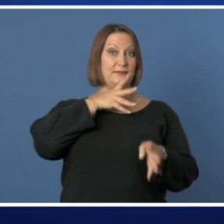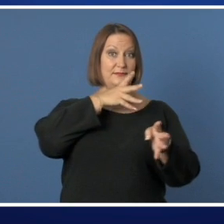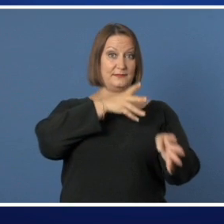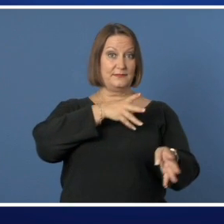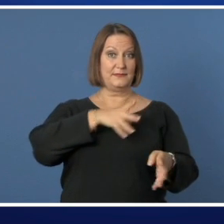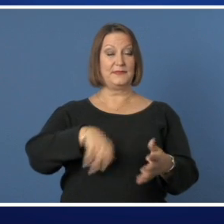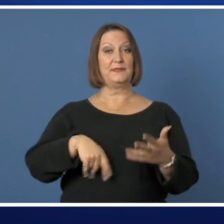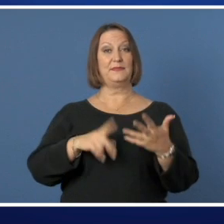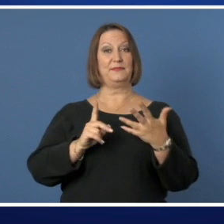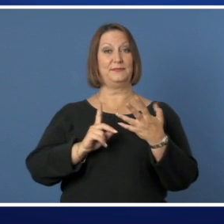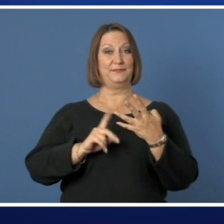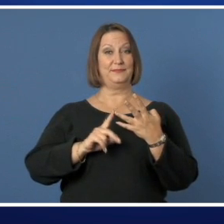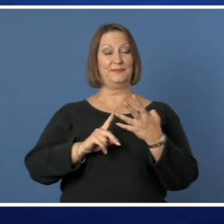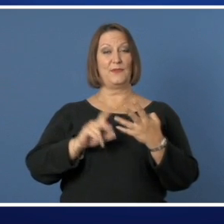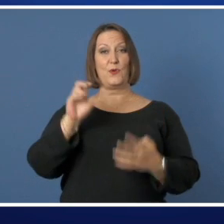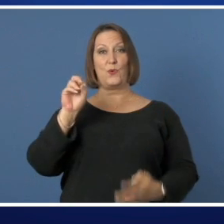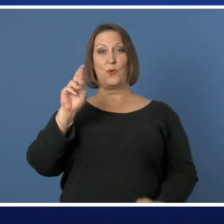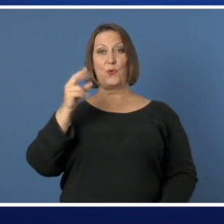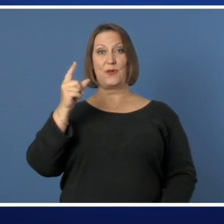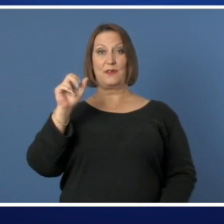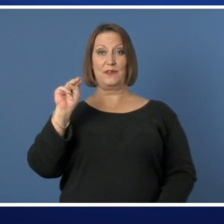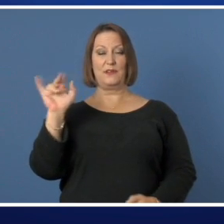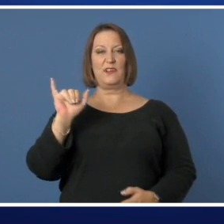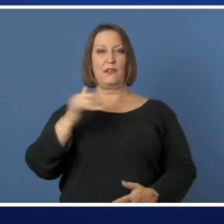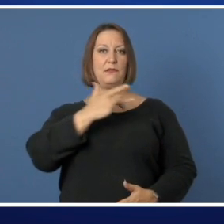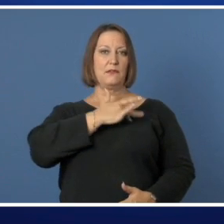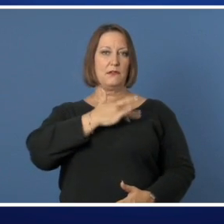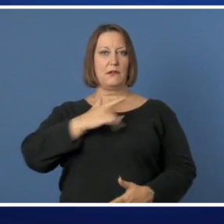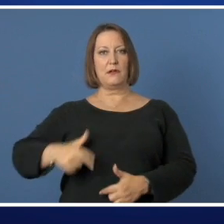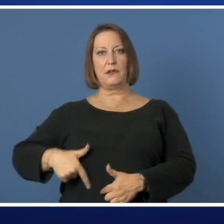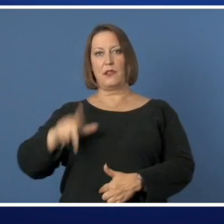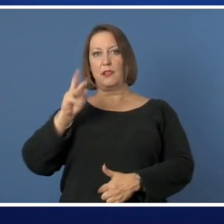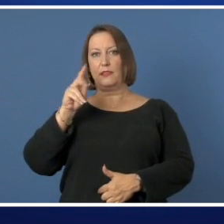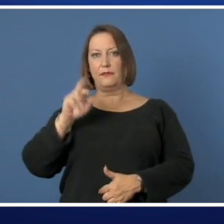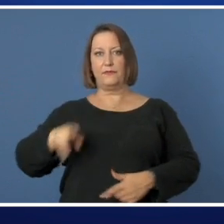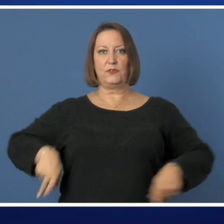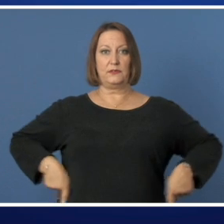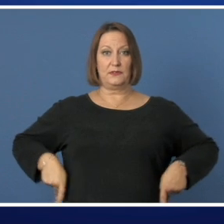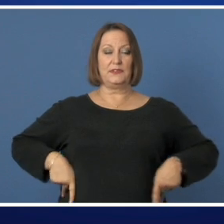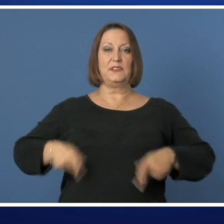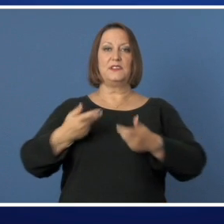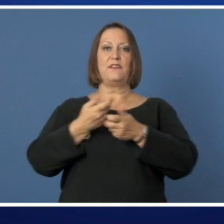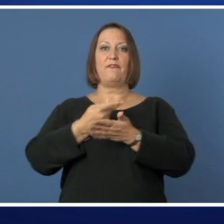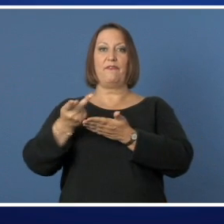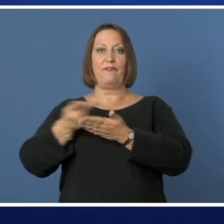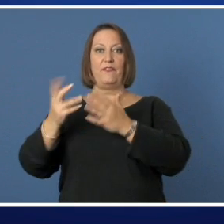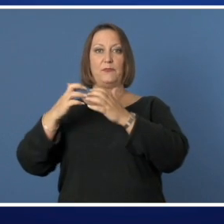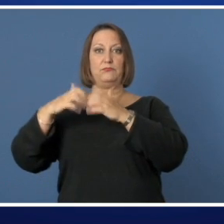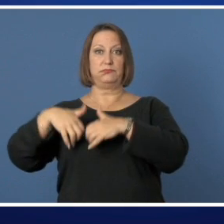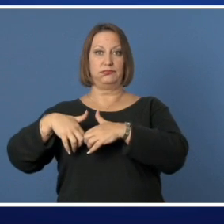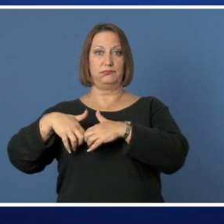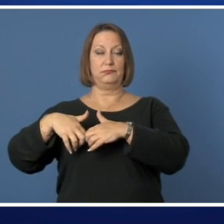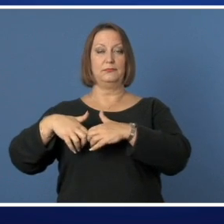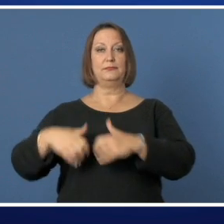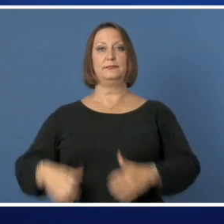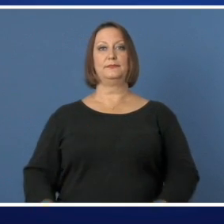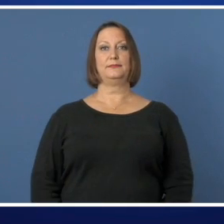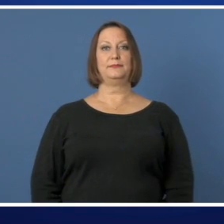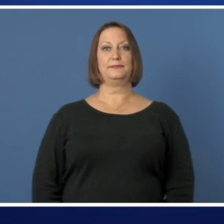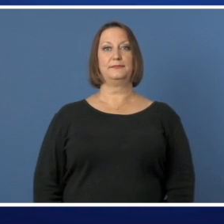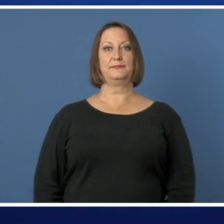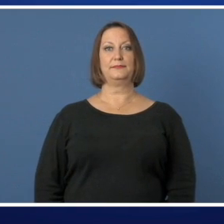that midst Thank you.